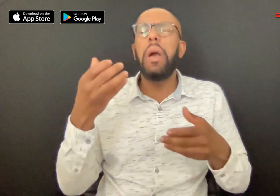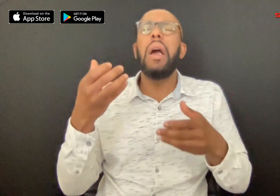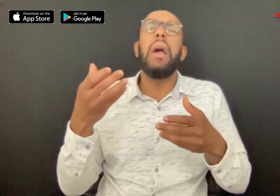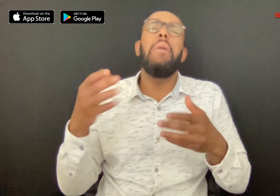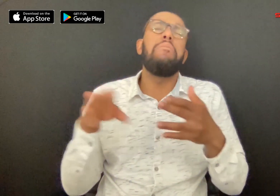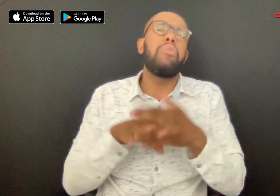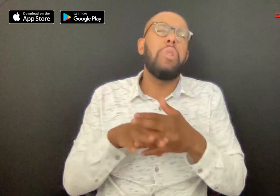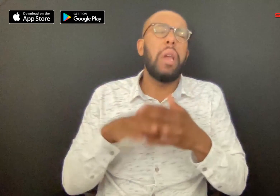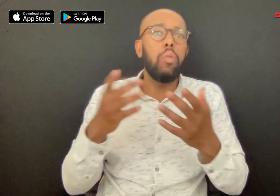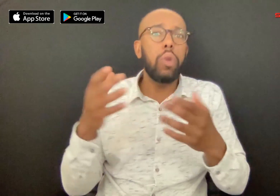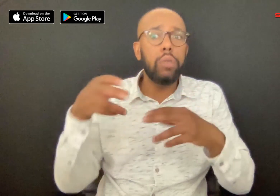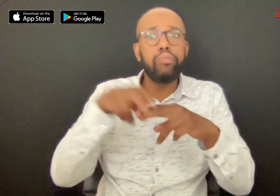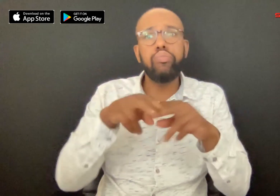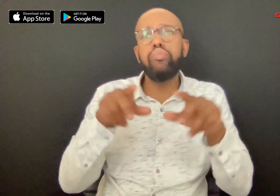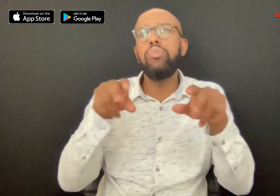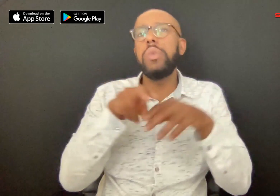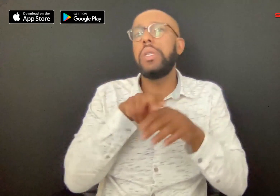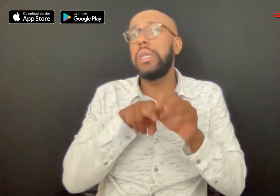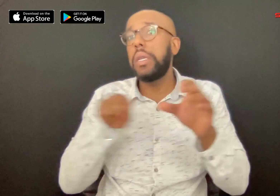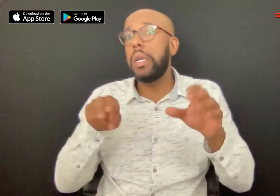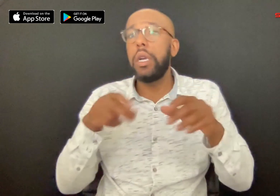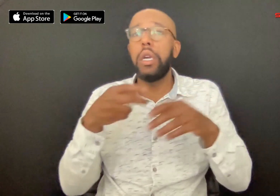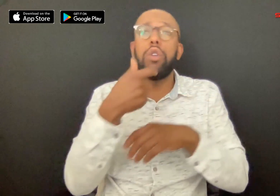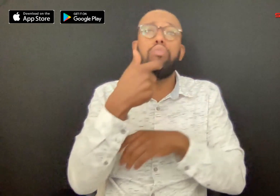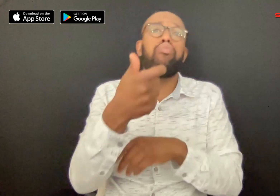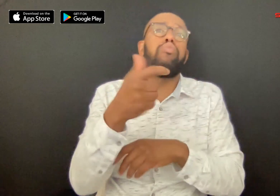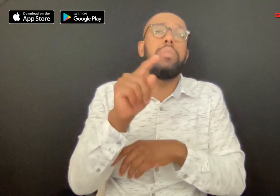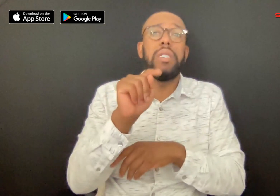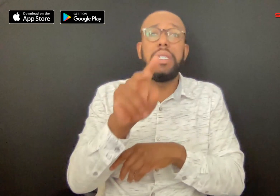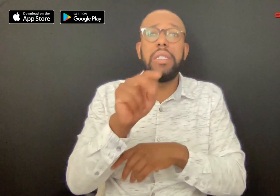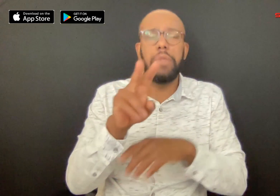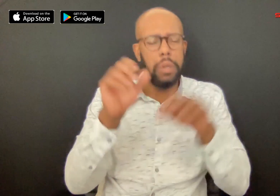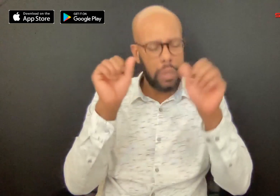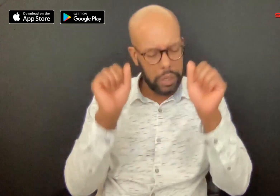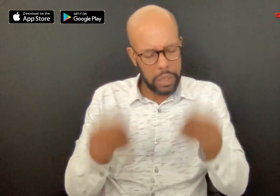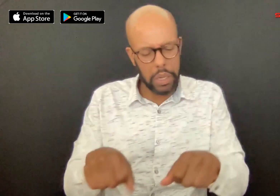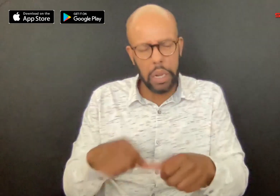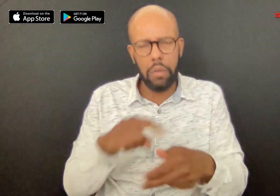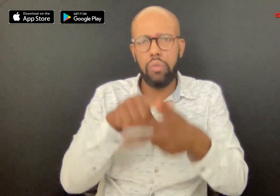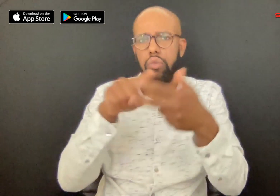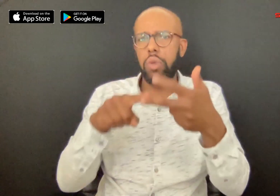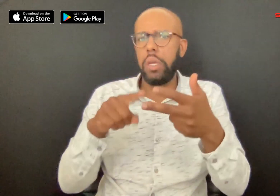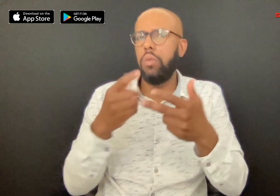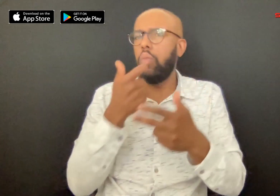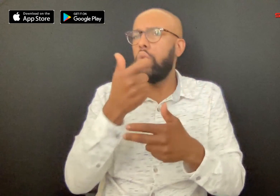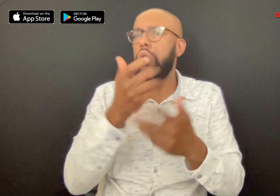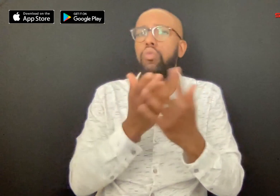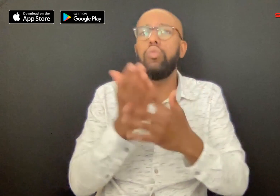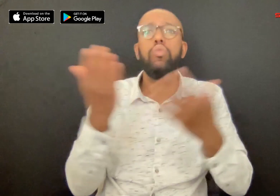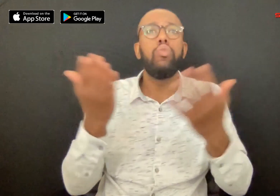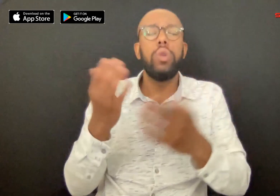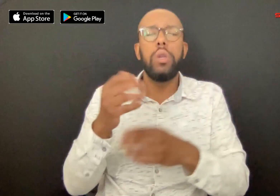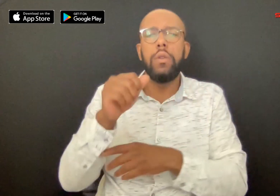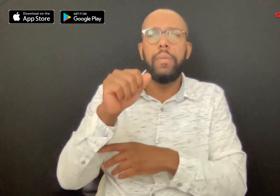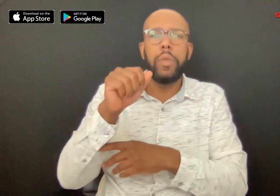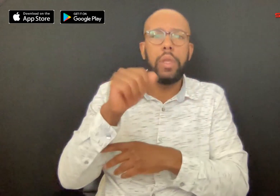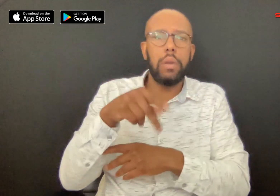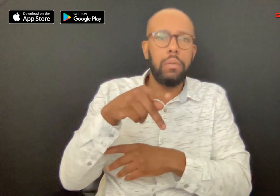but if you want to take a break from your smartphone and watch it on television you can you can watch it on apple tv